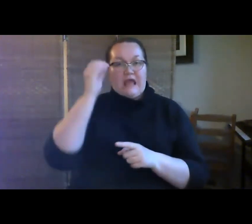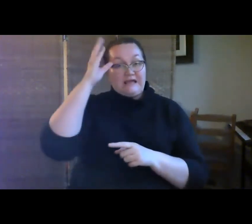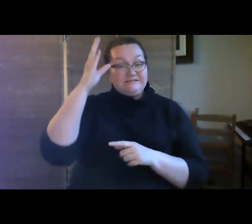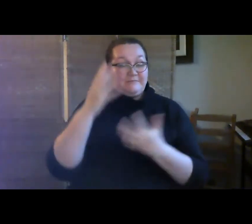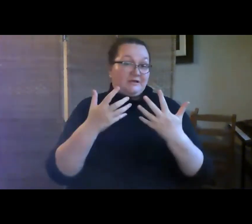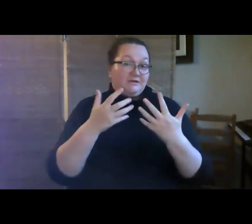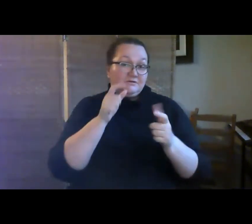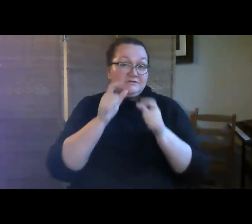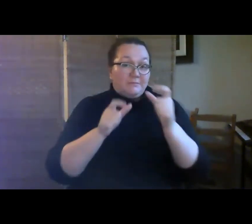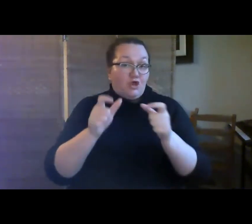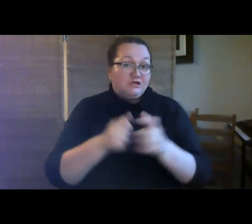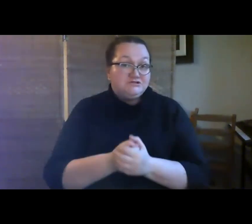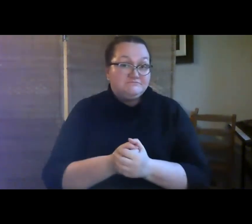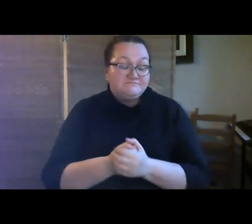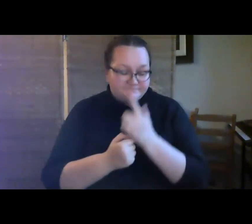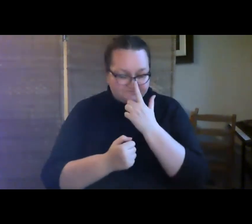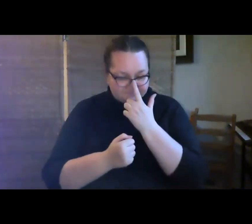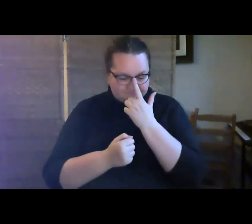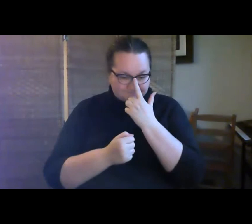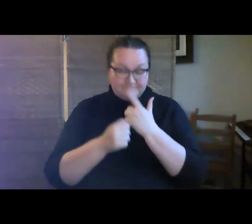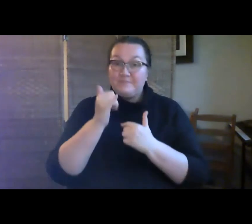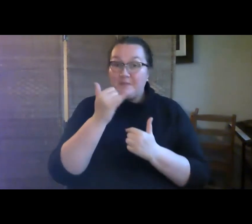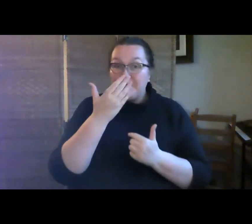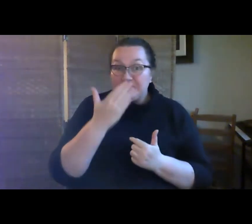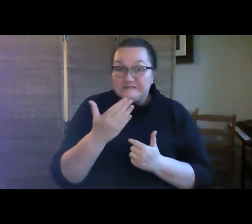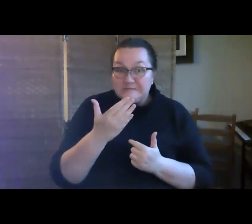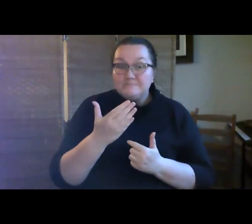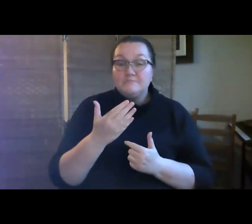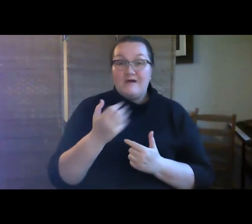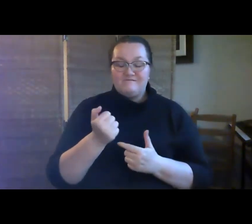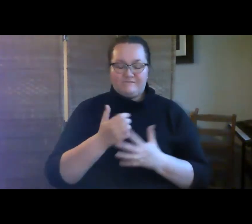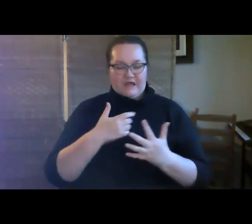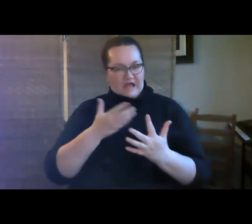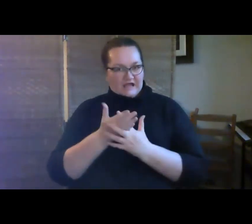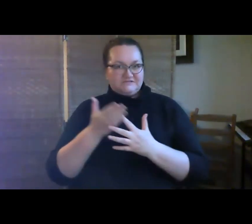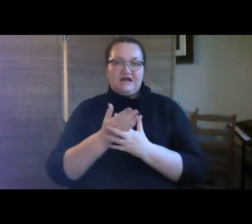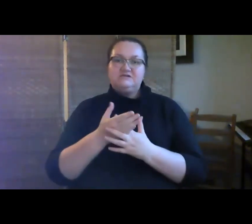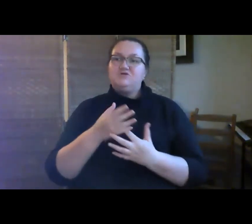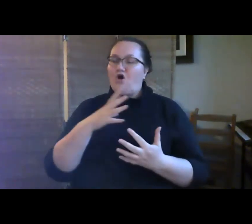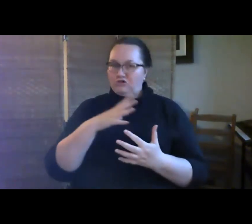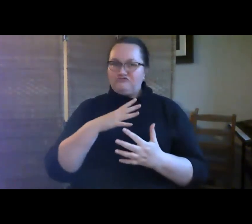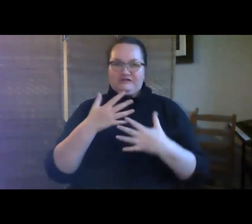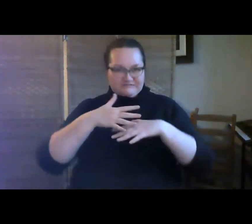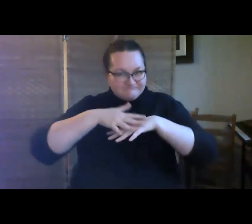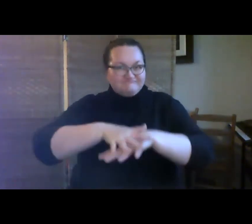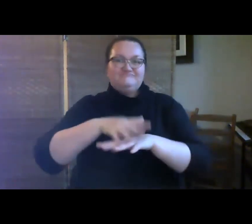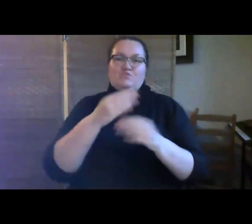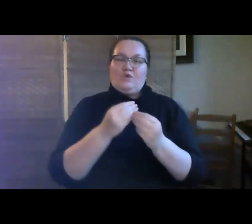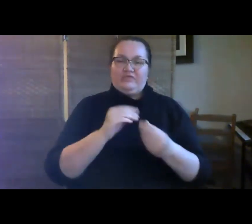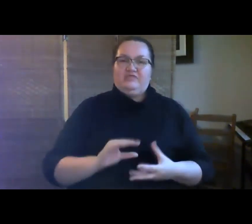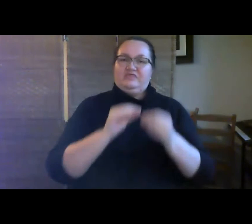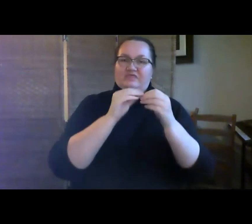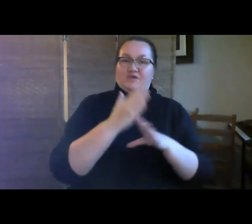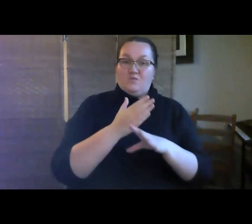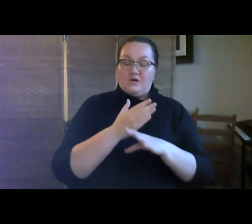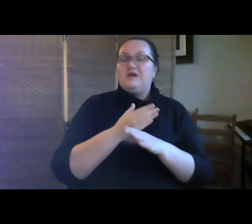It may seem at times that having embedded access might make work more adaptable to tour. However, there can be